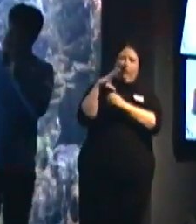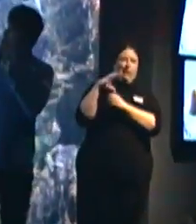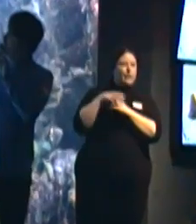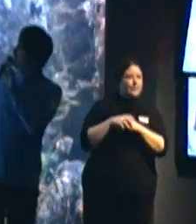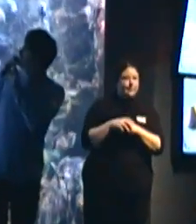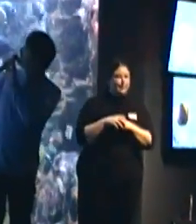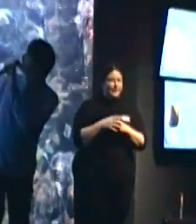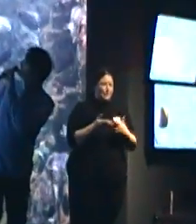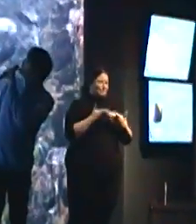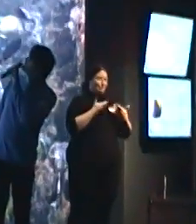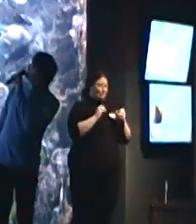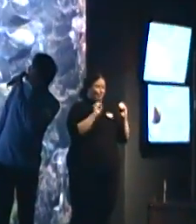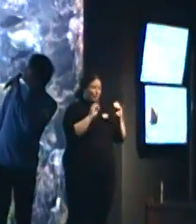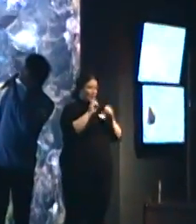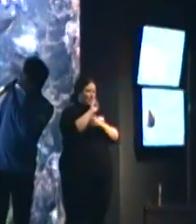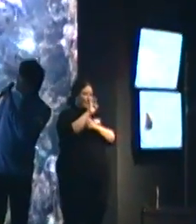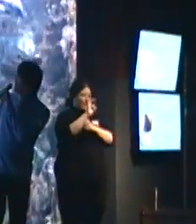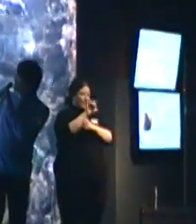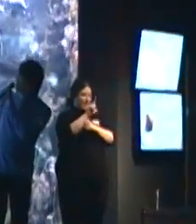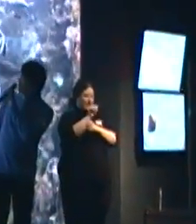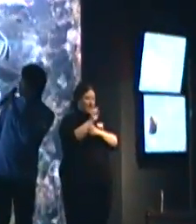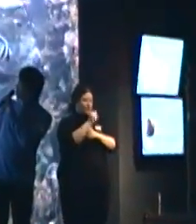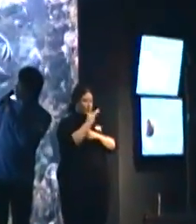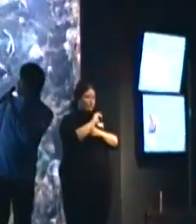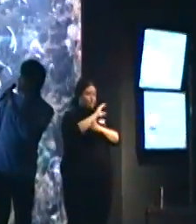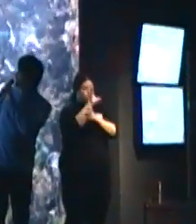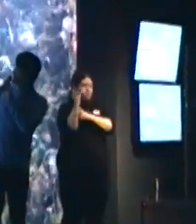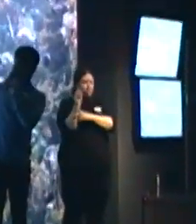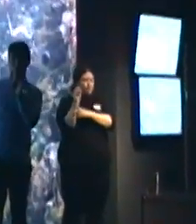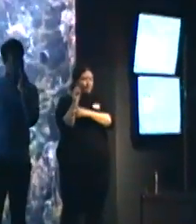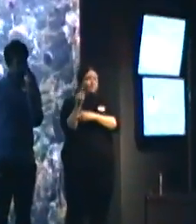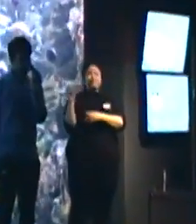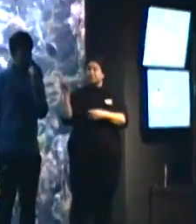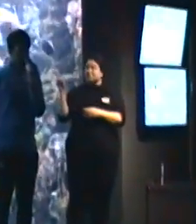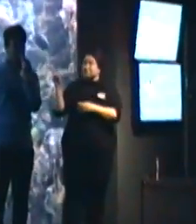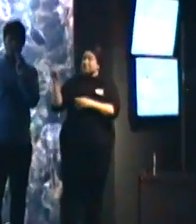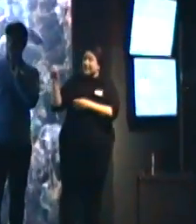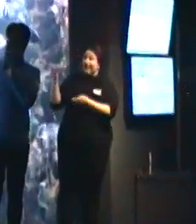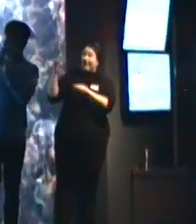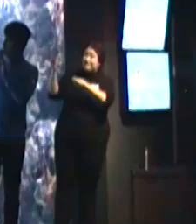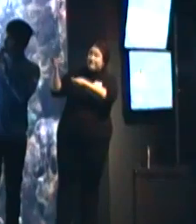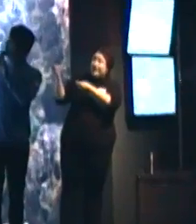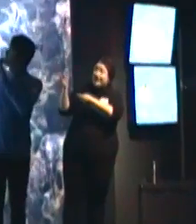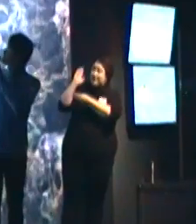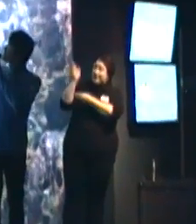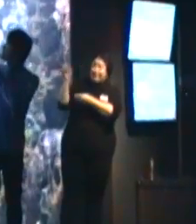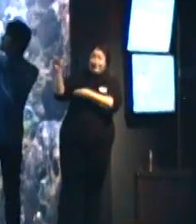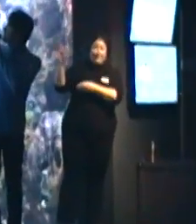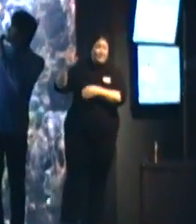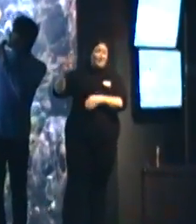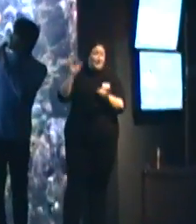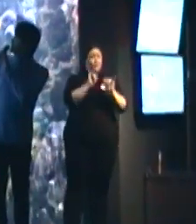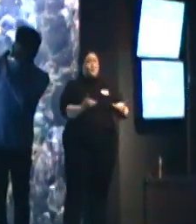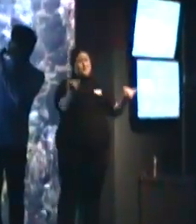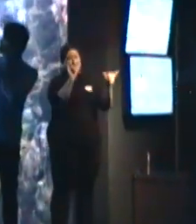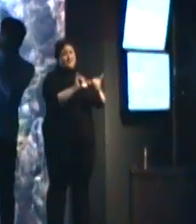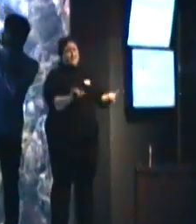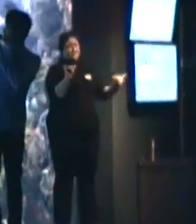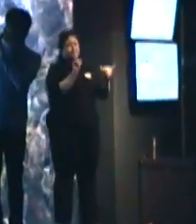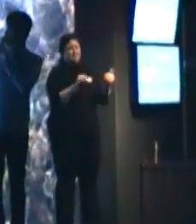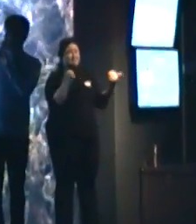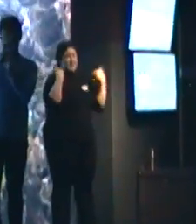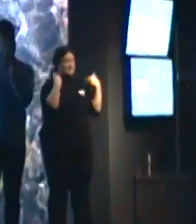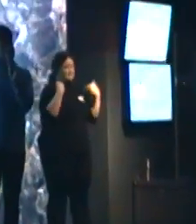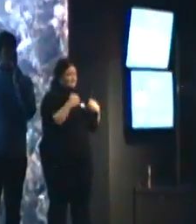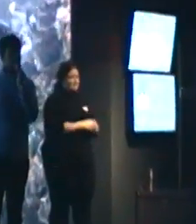all. All right, looks like these fish are ready to be fed. They have definitely fallen into a routine. I'm going to